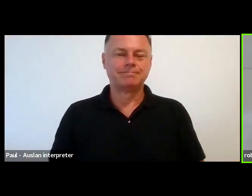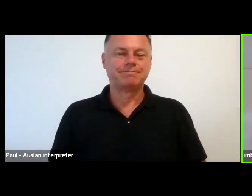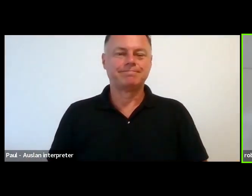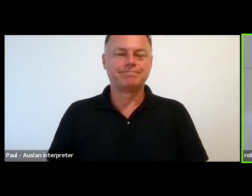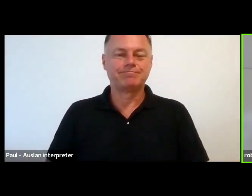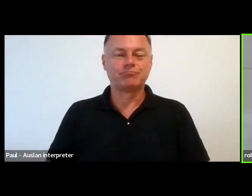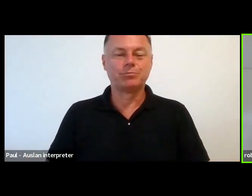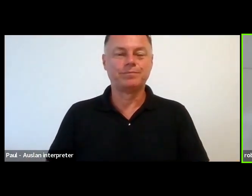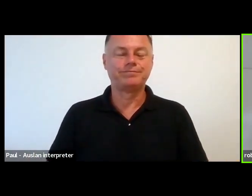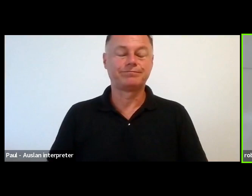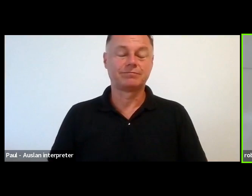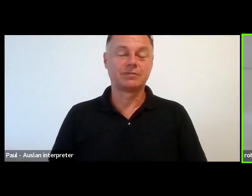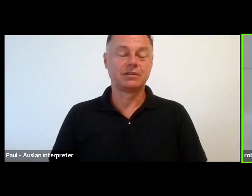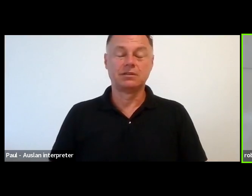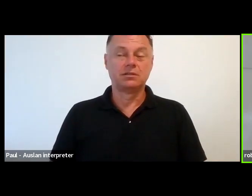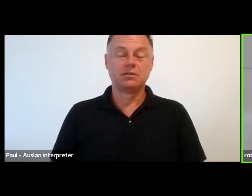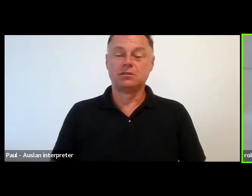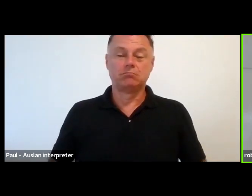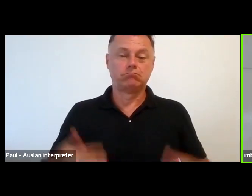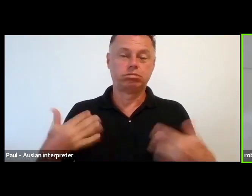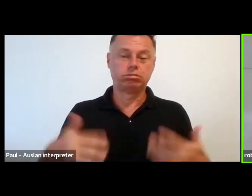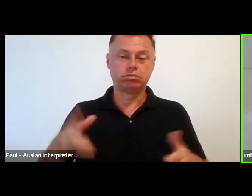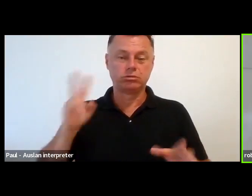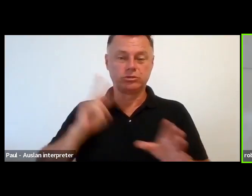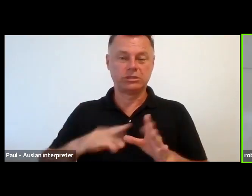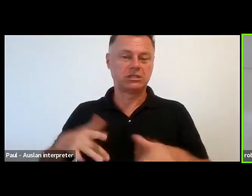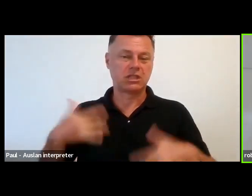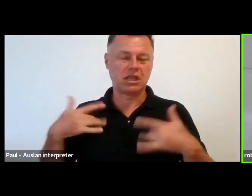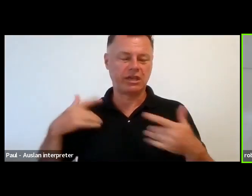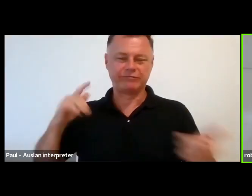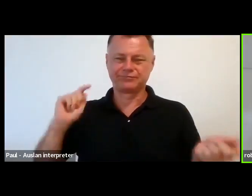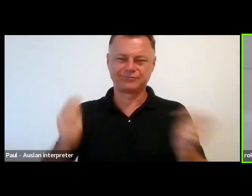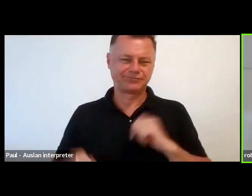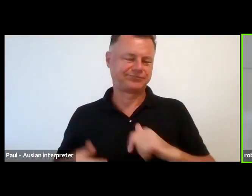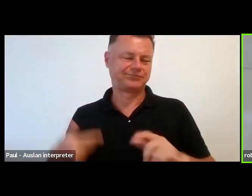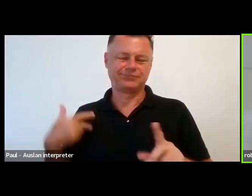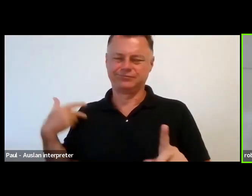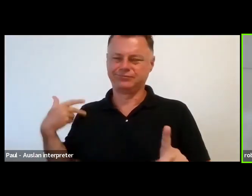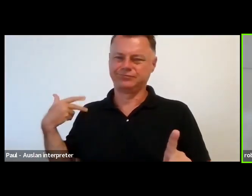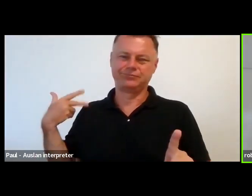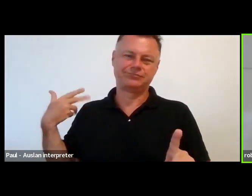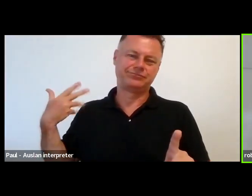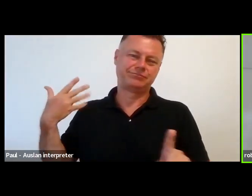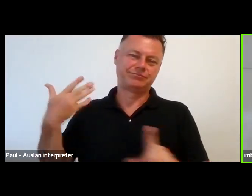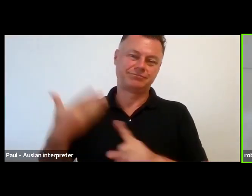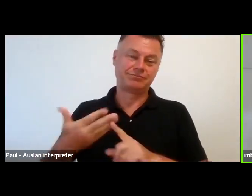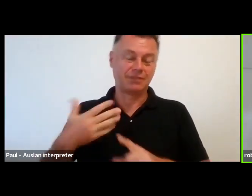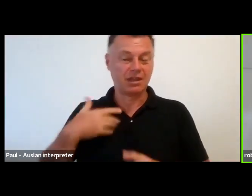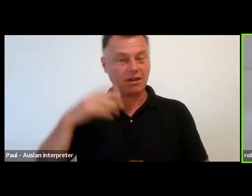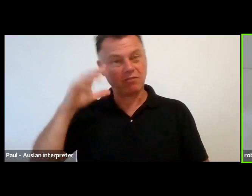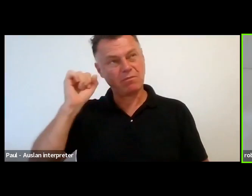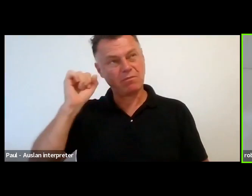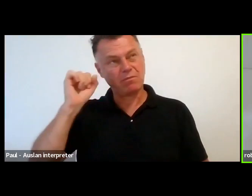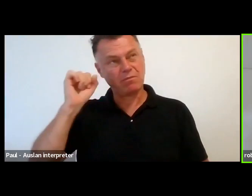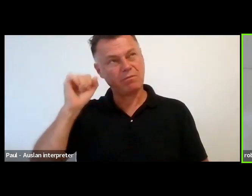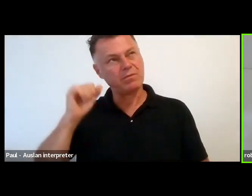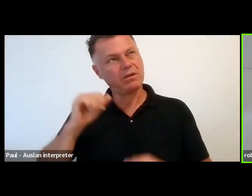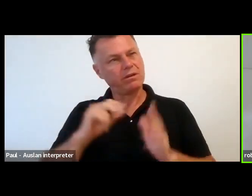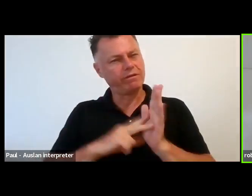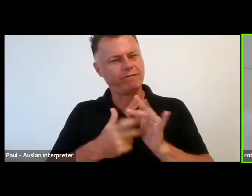a journey it's been over the last 2 years, and the virus emerged sometime in the start